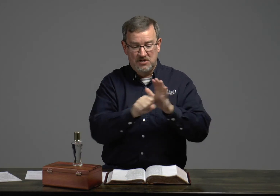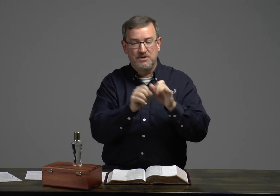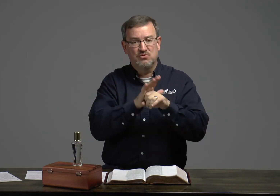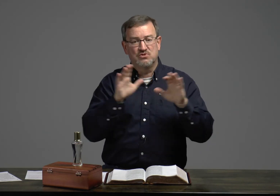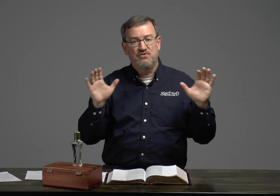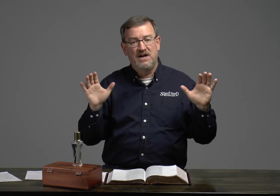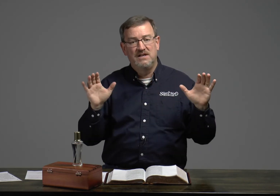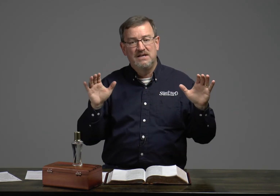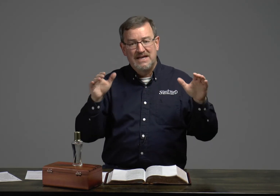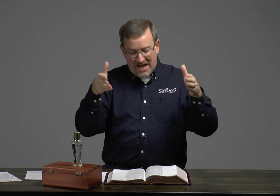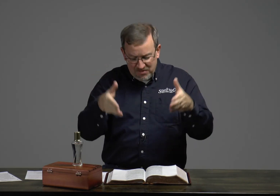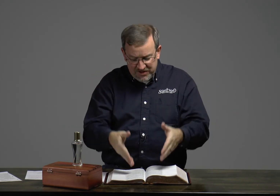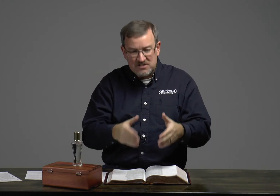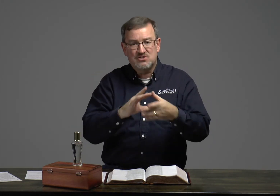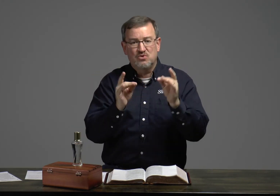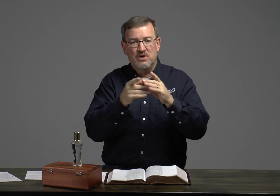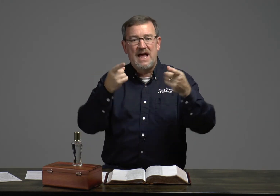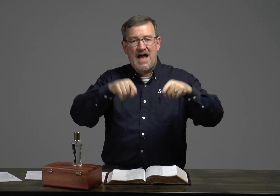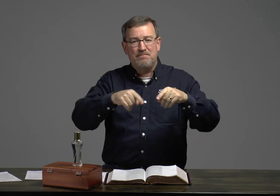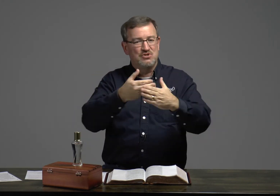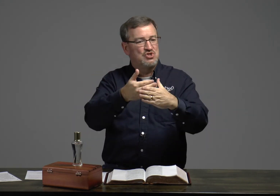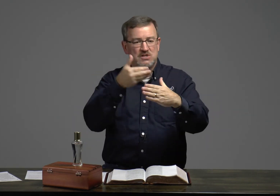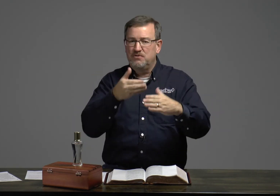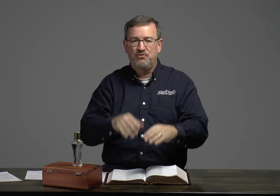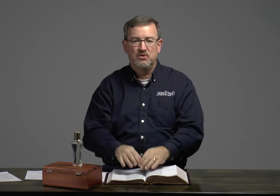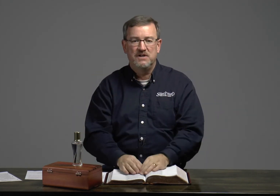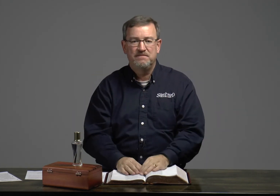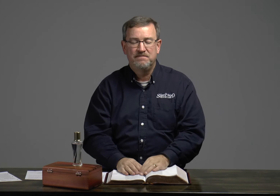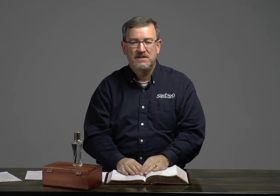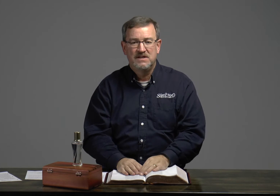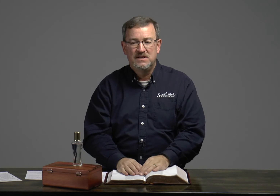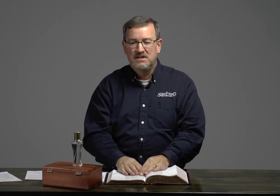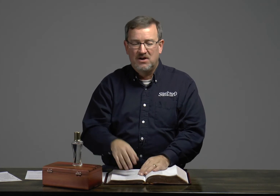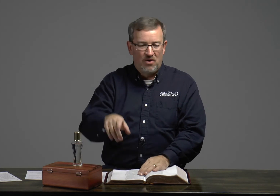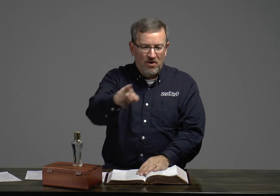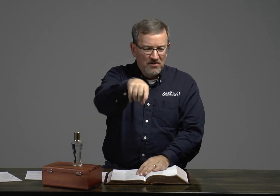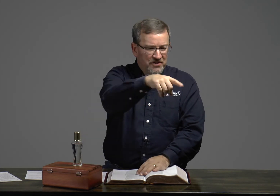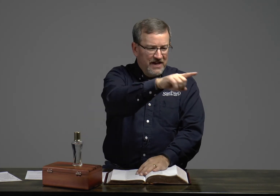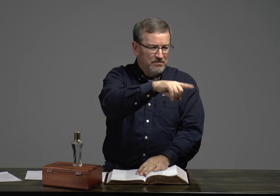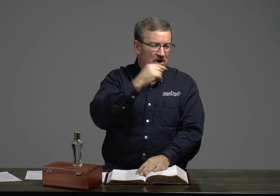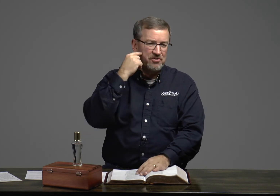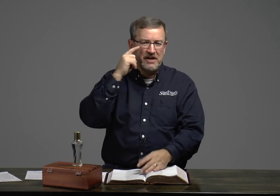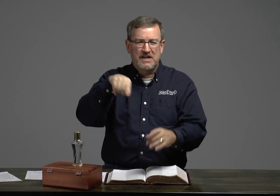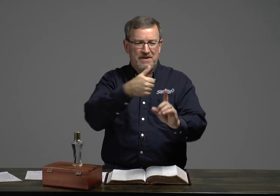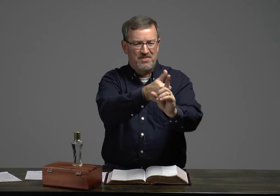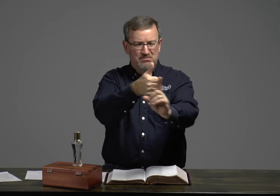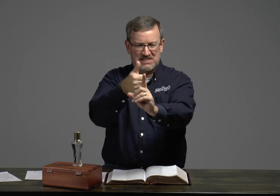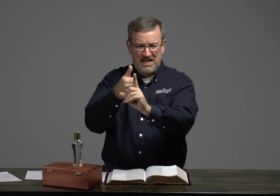be crucified. And this story happens just before it. All of them are thinking about